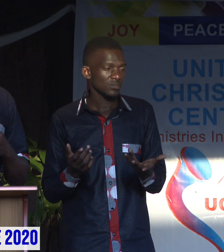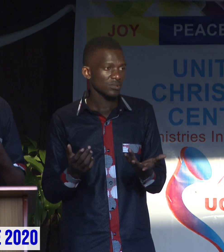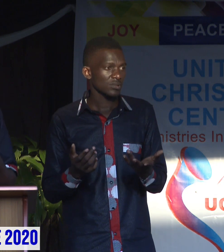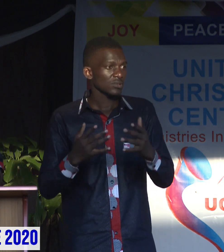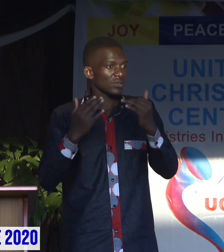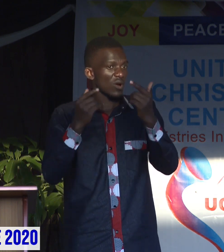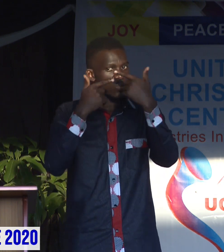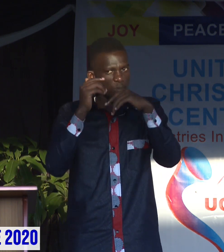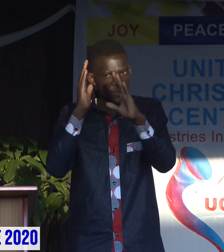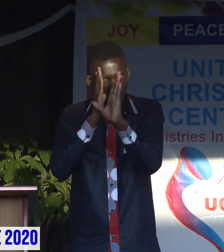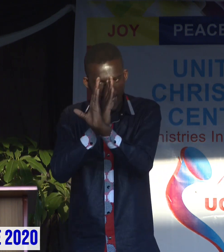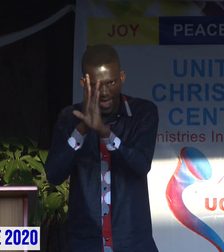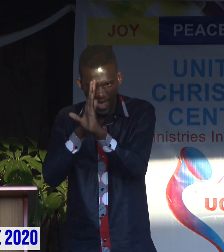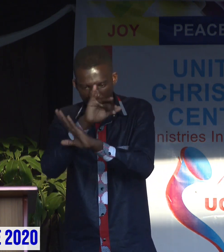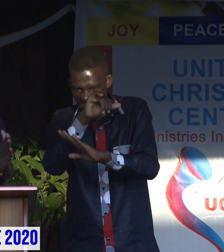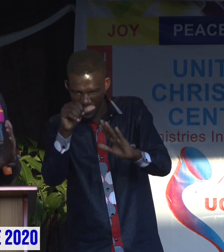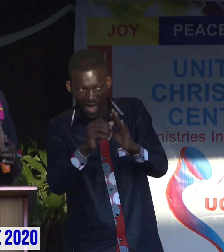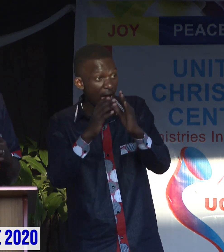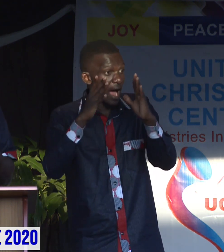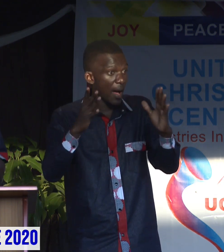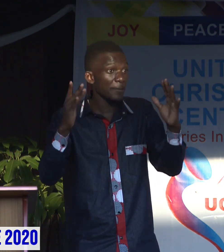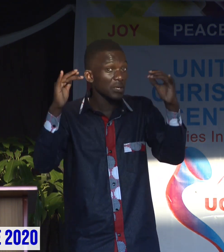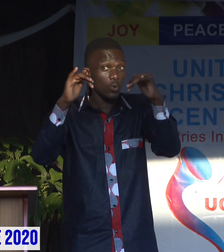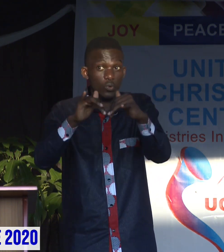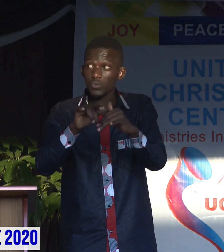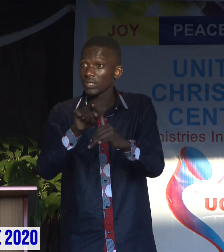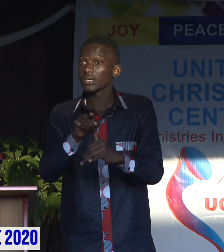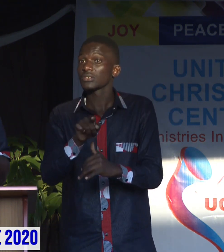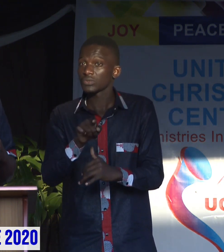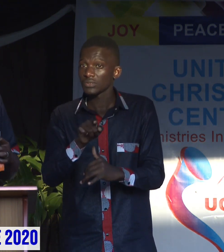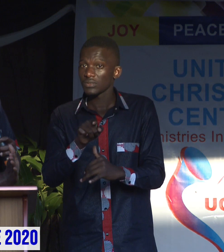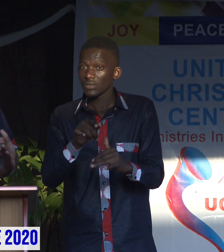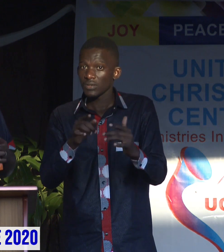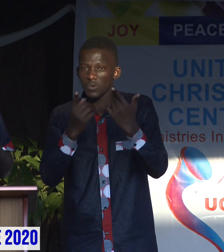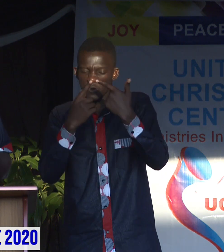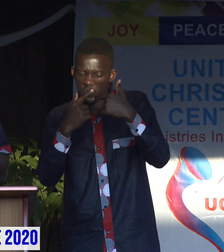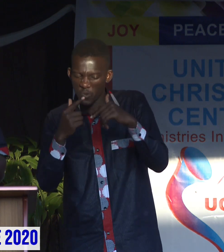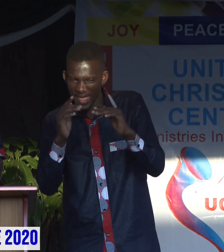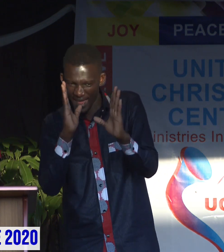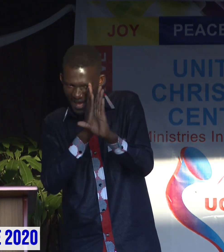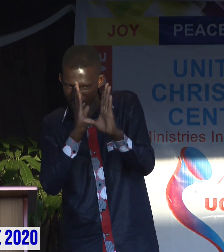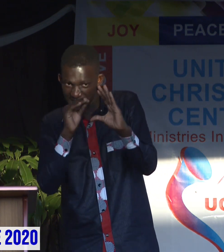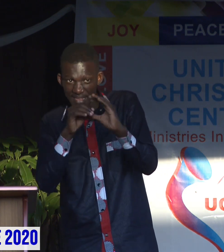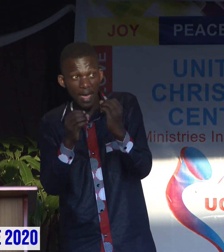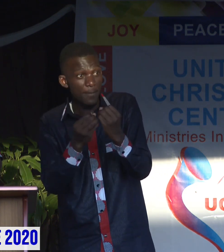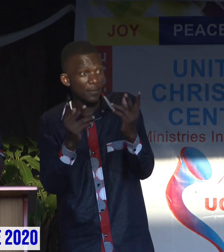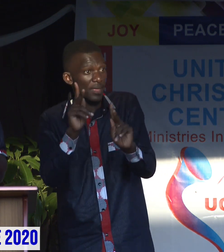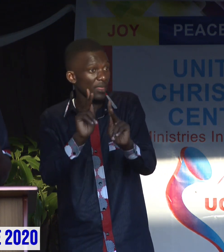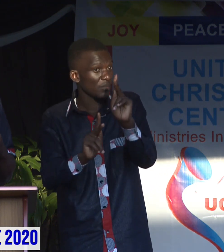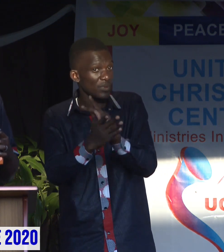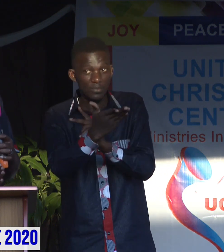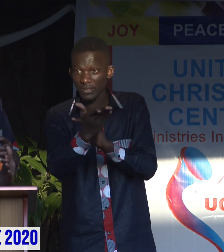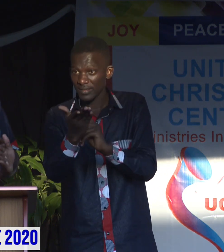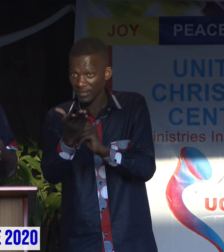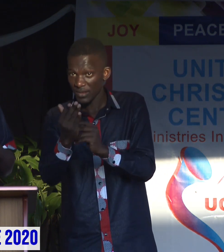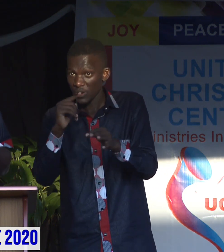So we hide under that big congregation. Katnetwekwe kamuchibine eche chinene. We hide in that big congregation. Netwekwe kamuchibine